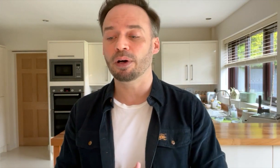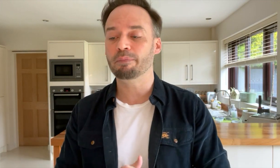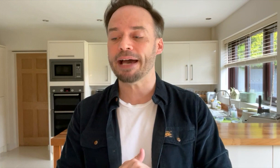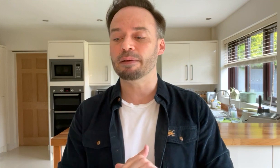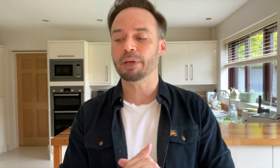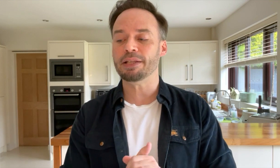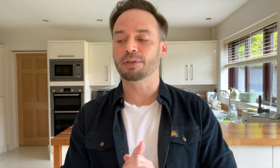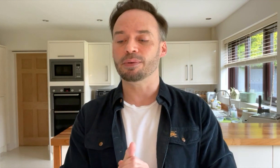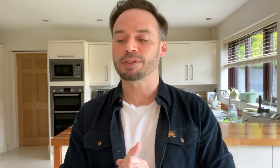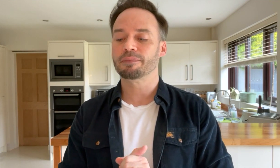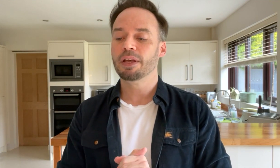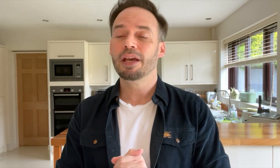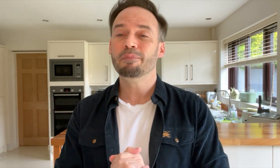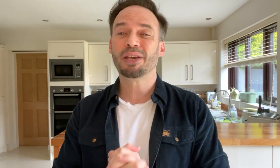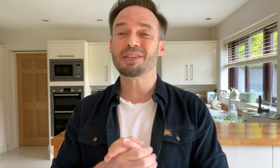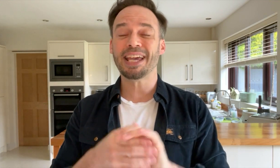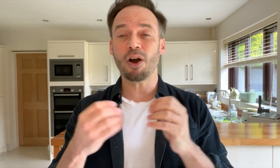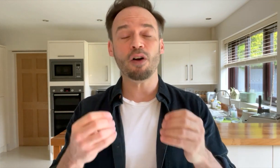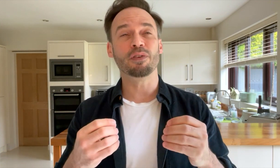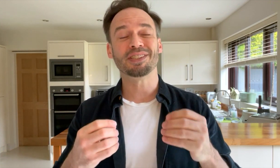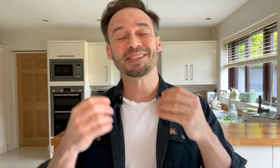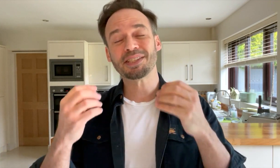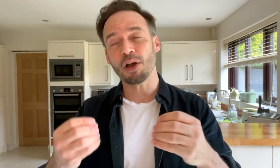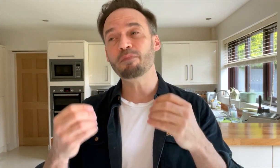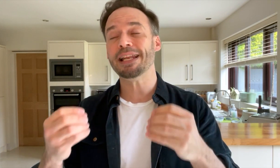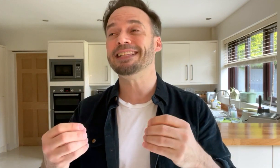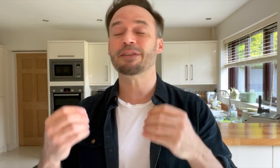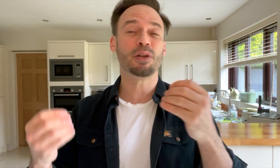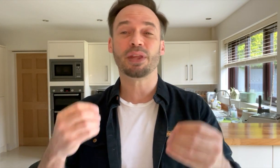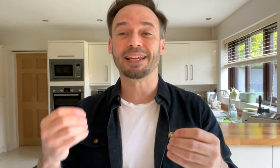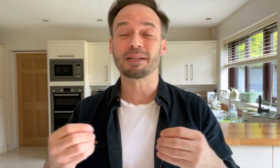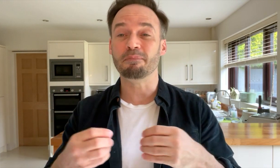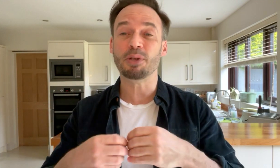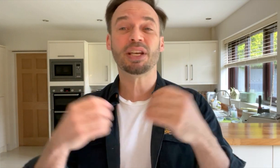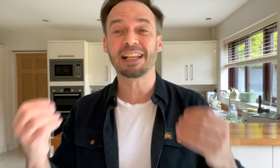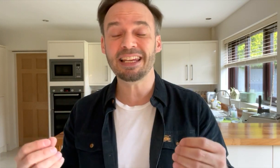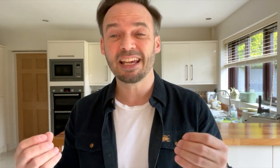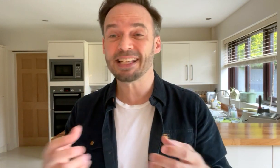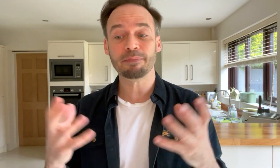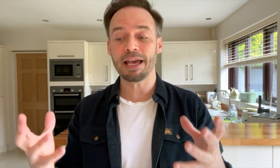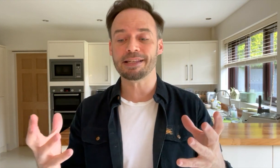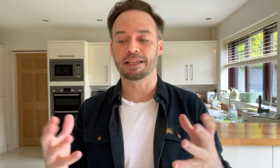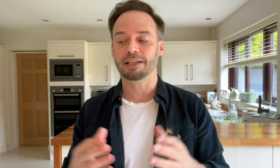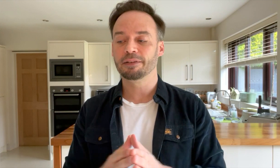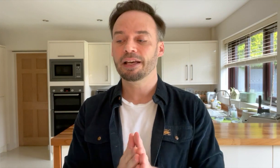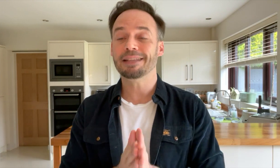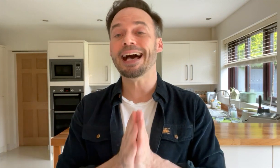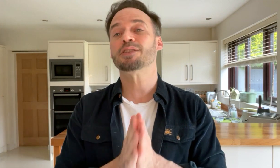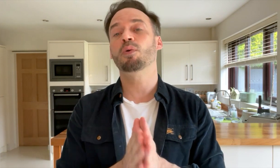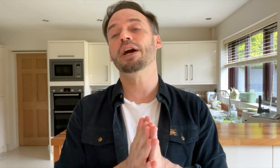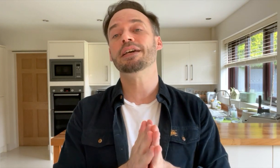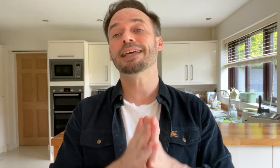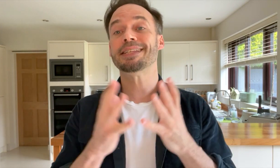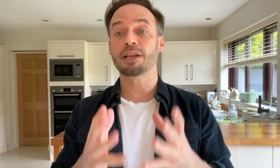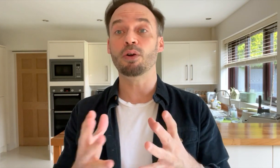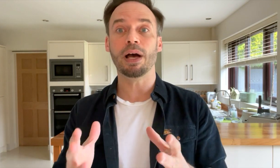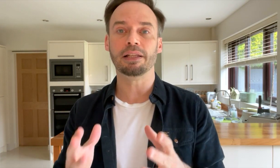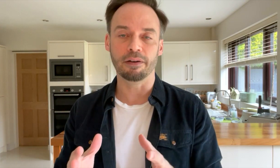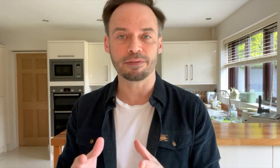about the beatles because they offer so many different things musically it's amazing and that's why they're so well loved